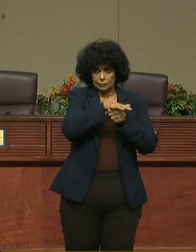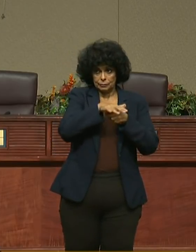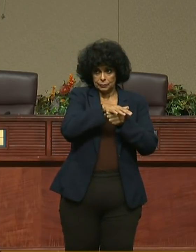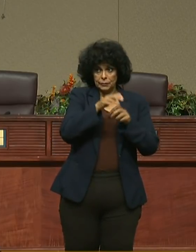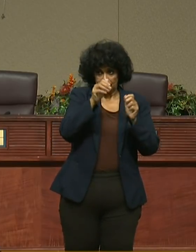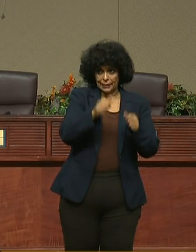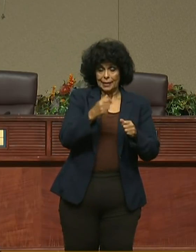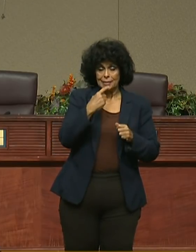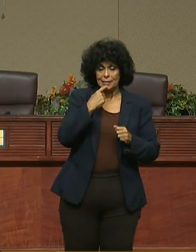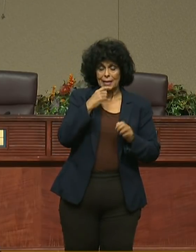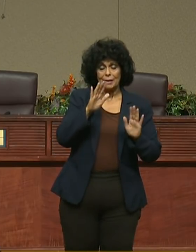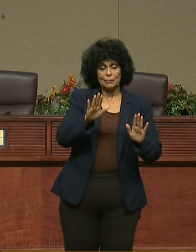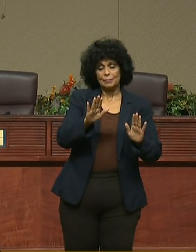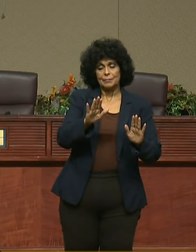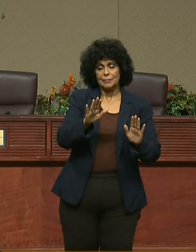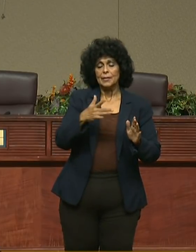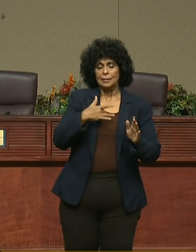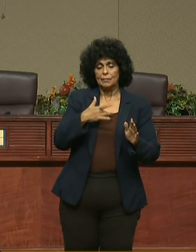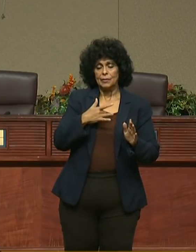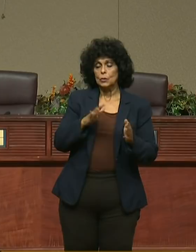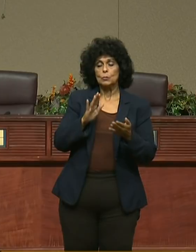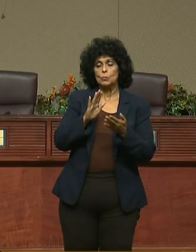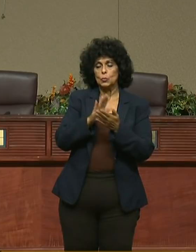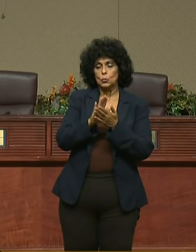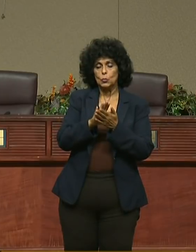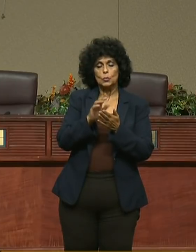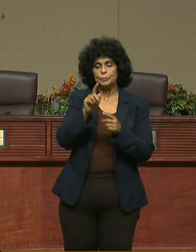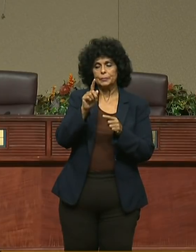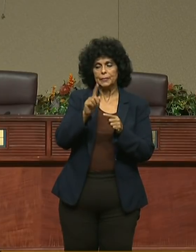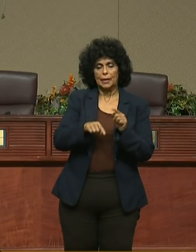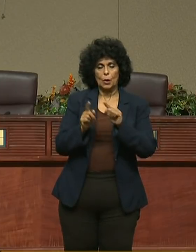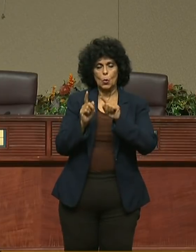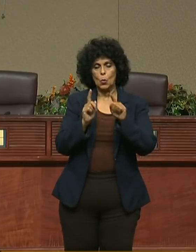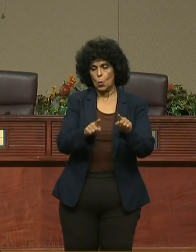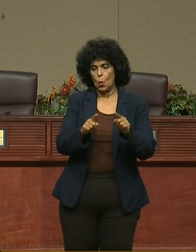stop schools from reopening in person?